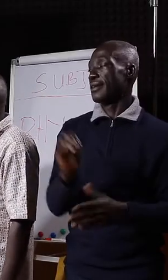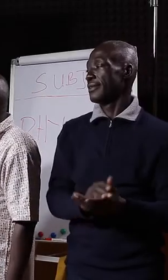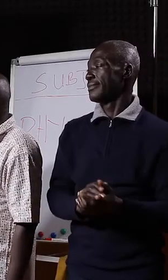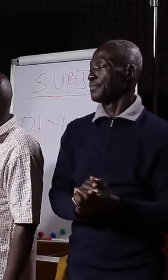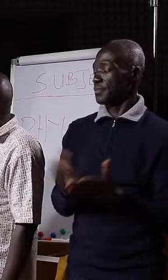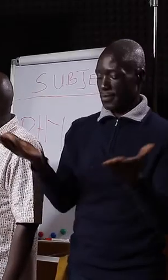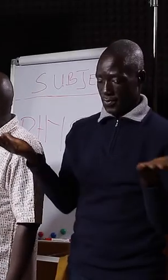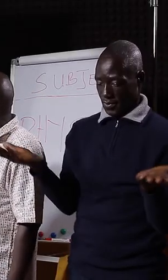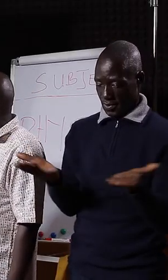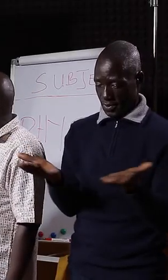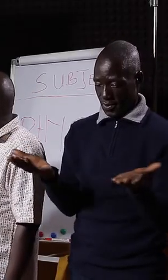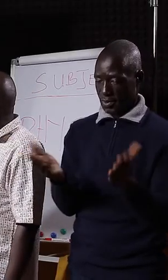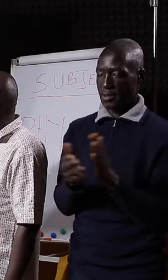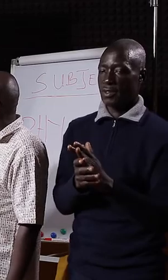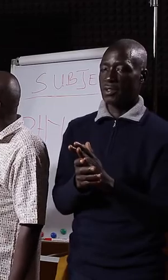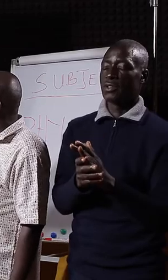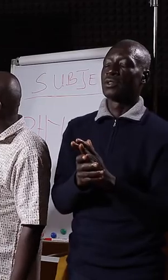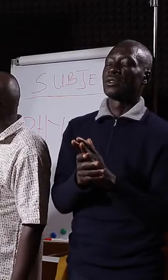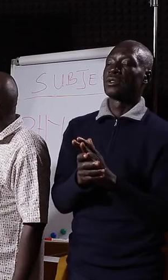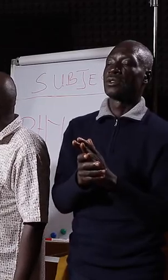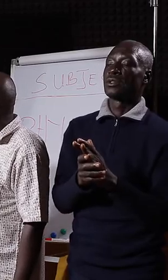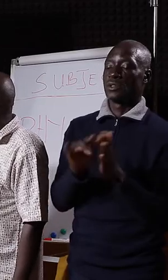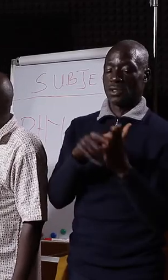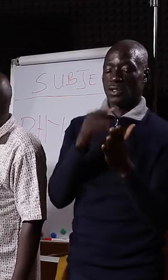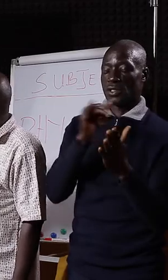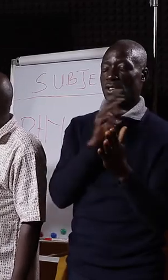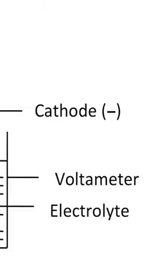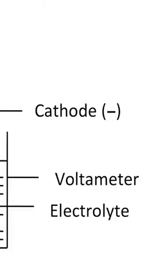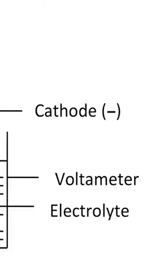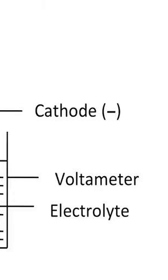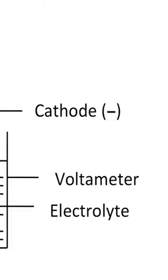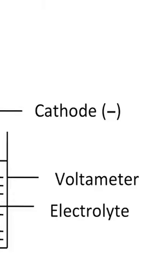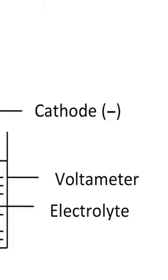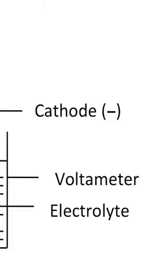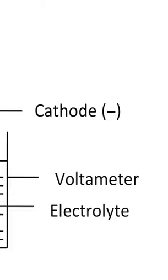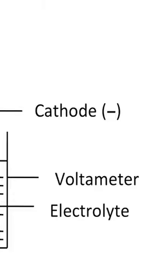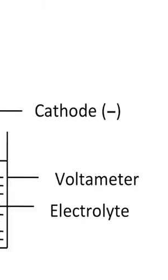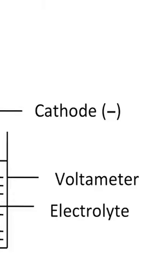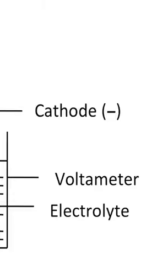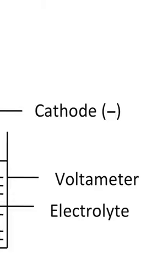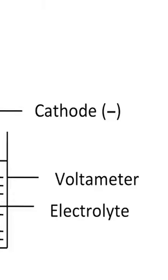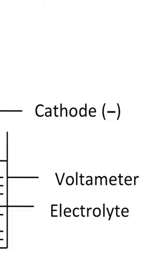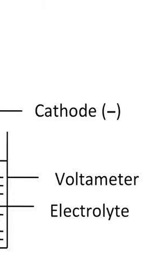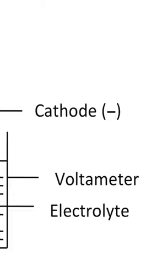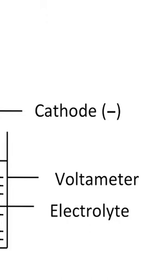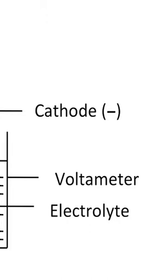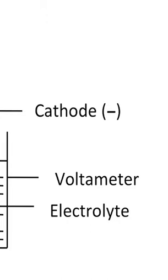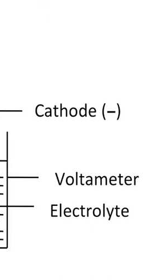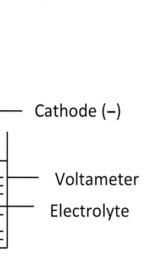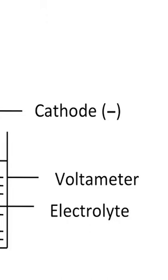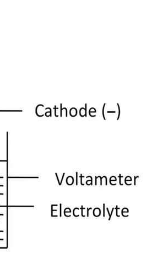Now here we have, this is our voltameter. This is the container. Here we have the